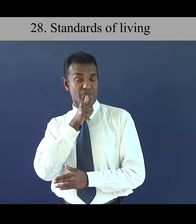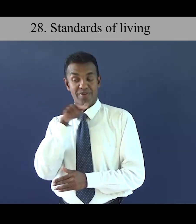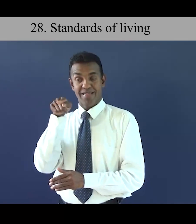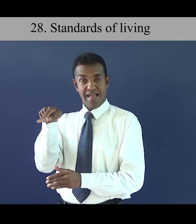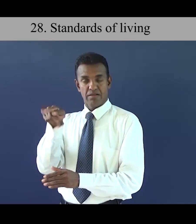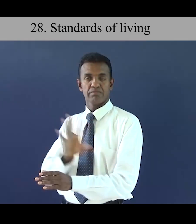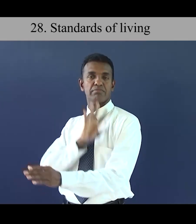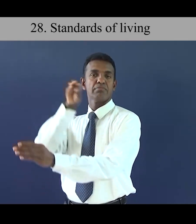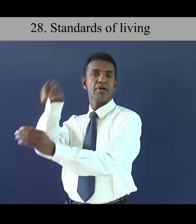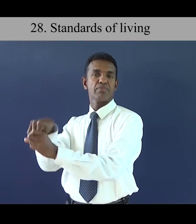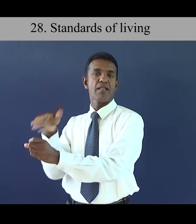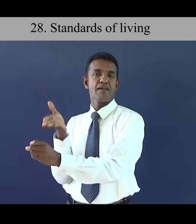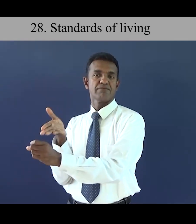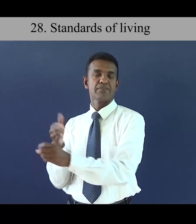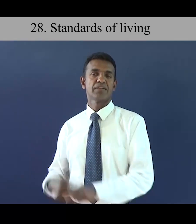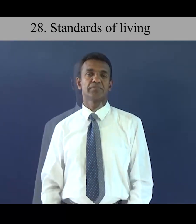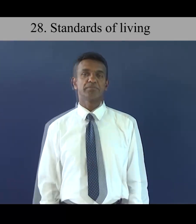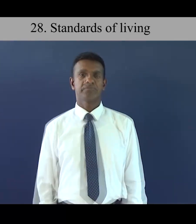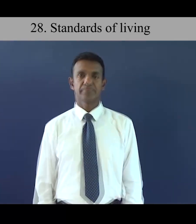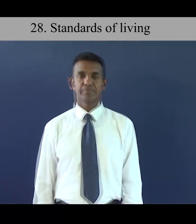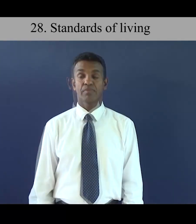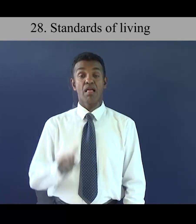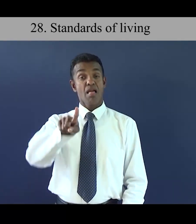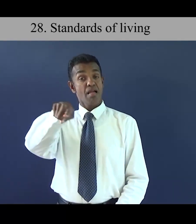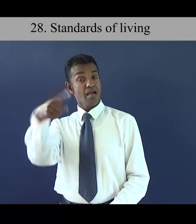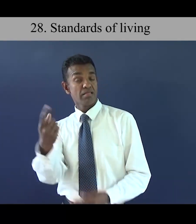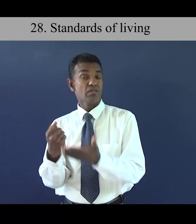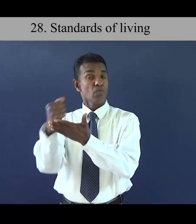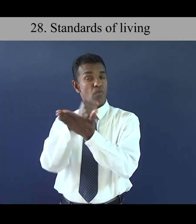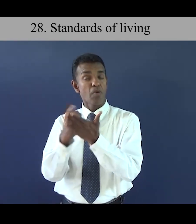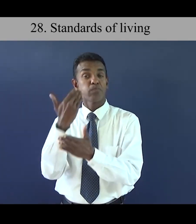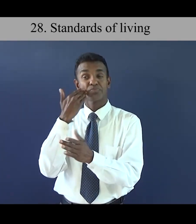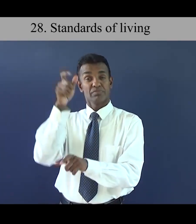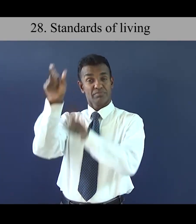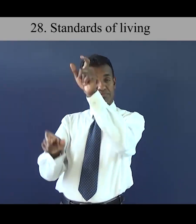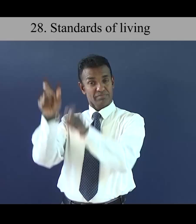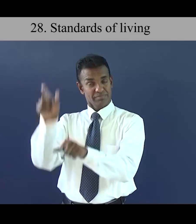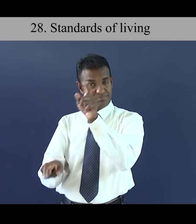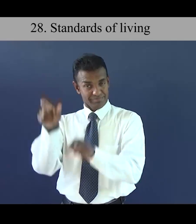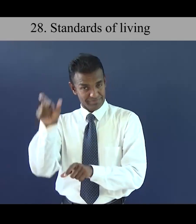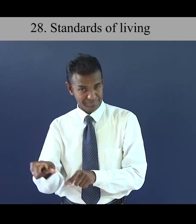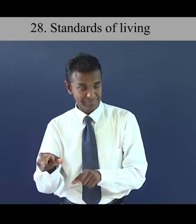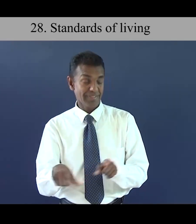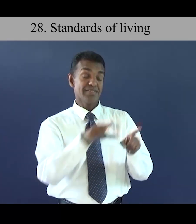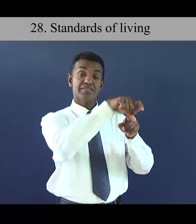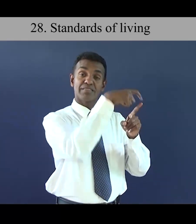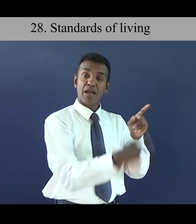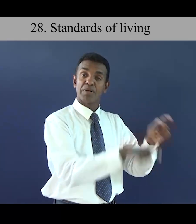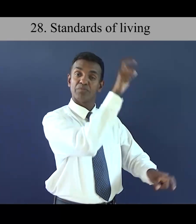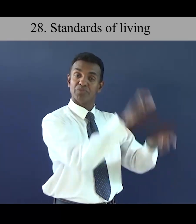Disabled people should be able to get help to improve their standard of